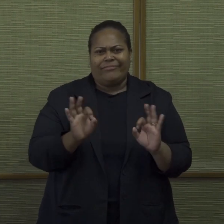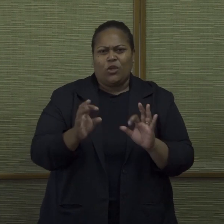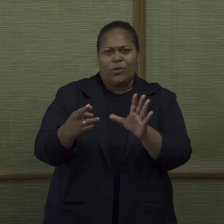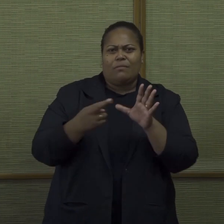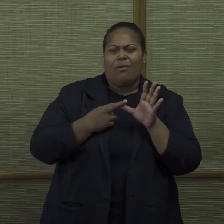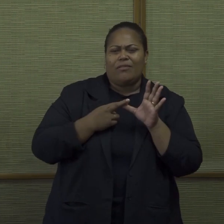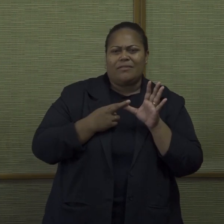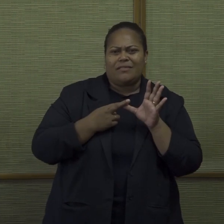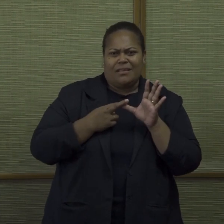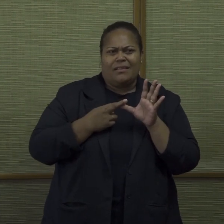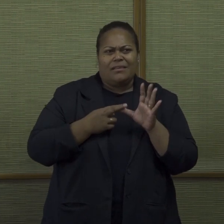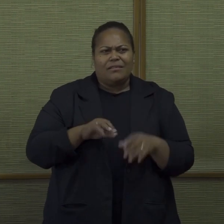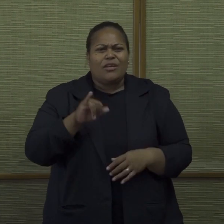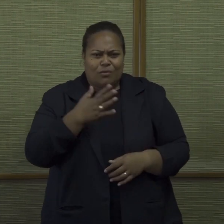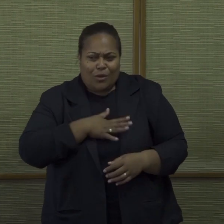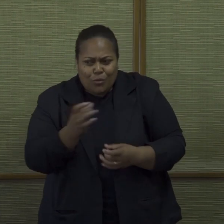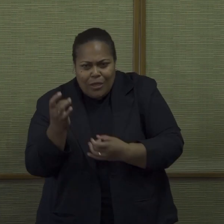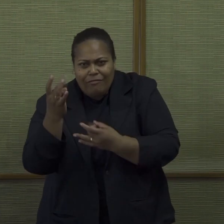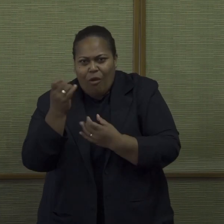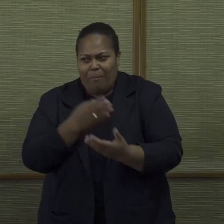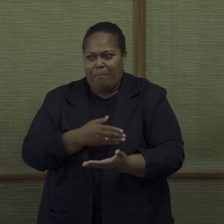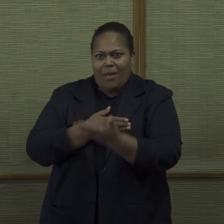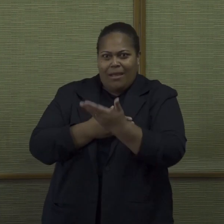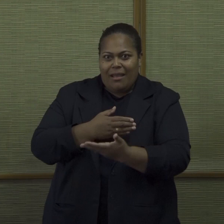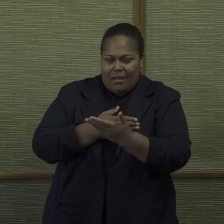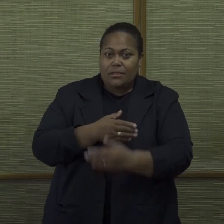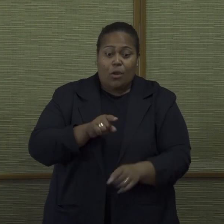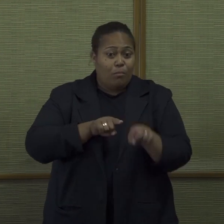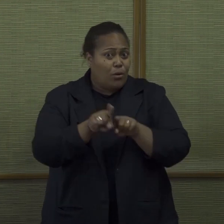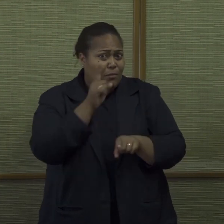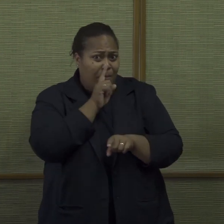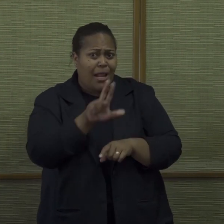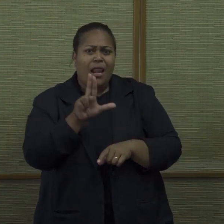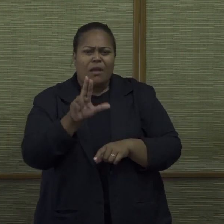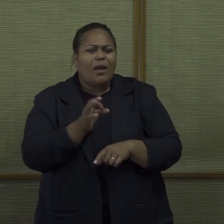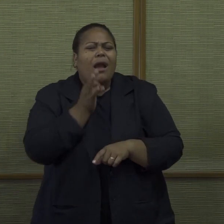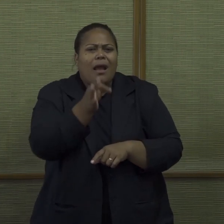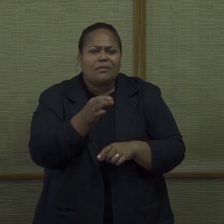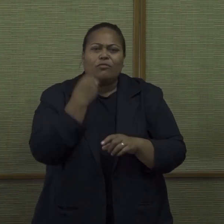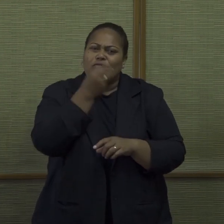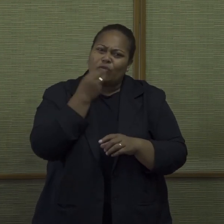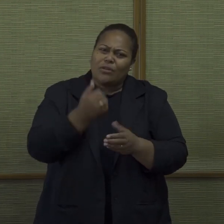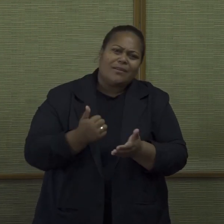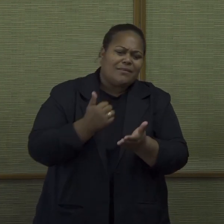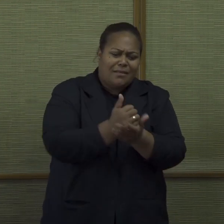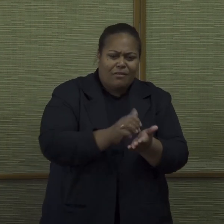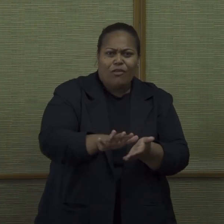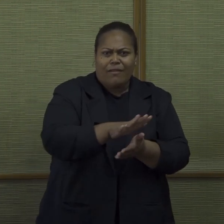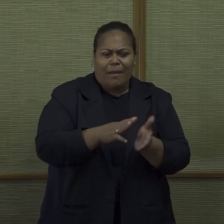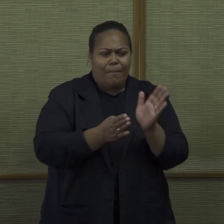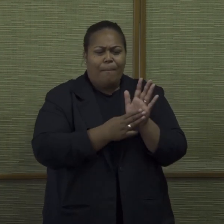Okay. So, inform you guys about it. And most of the people in Laos are just asking for food and assistance for them. That's in